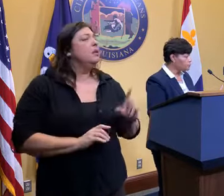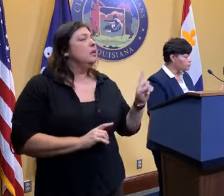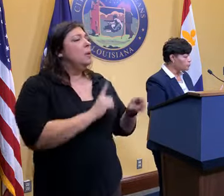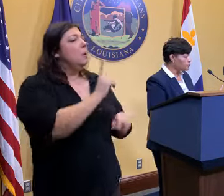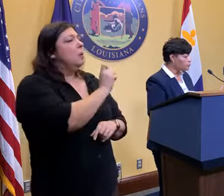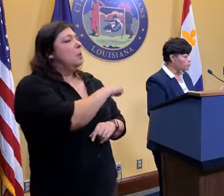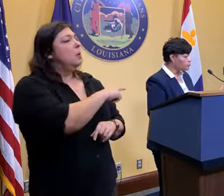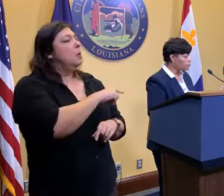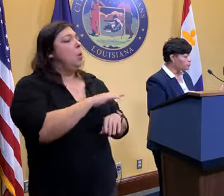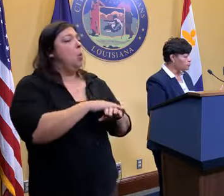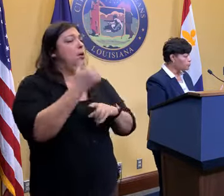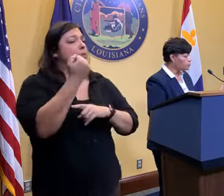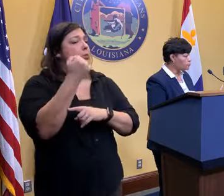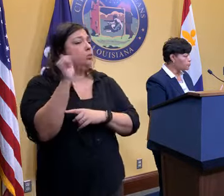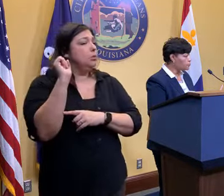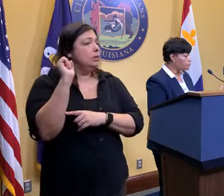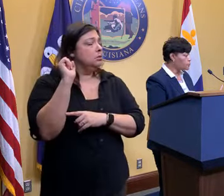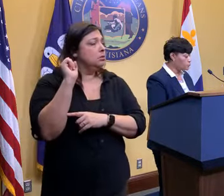On the protest